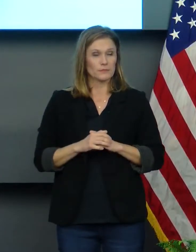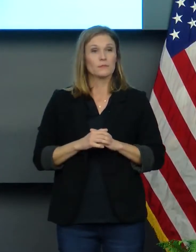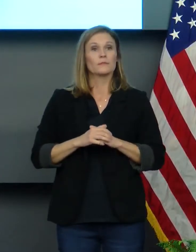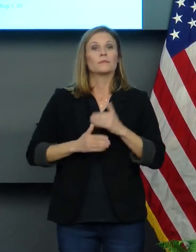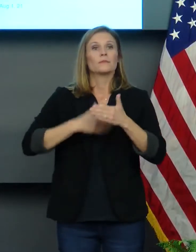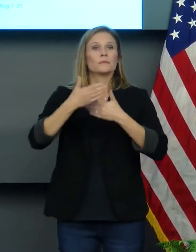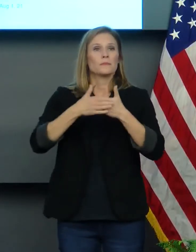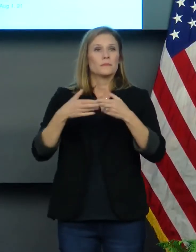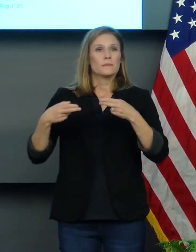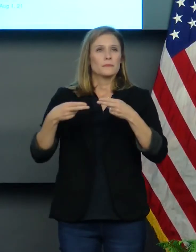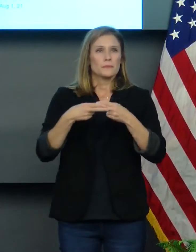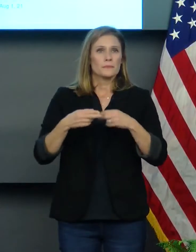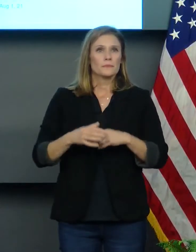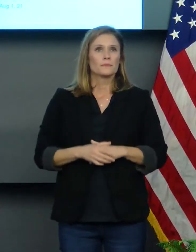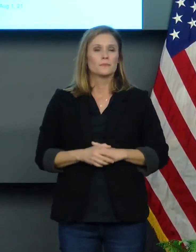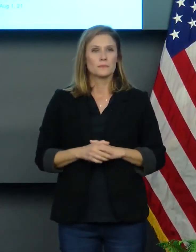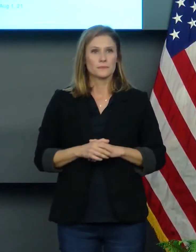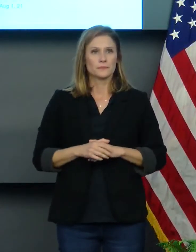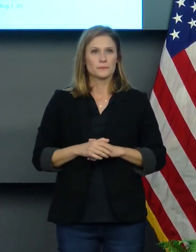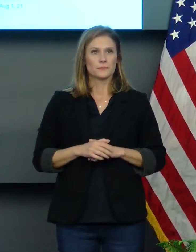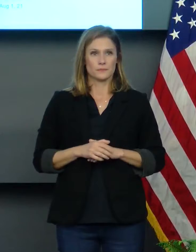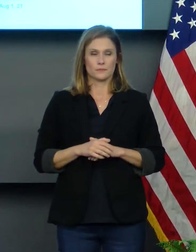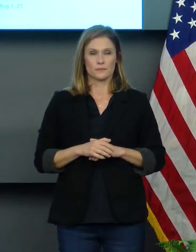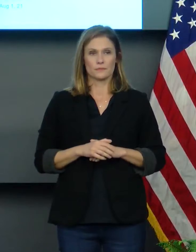The next slide, please.